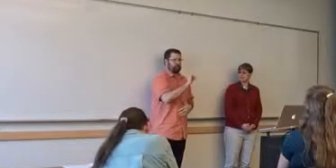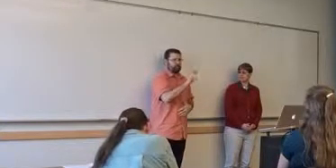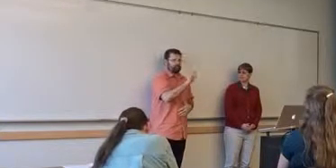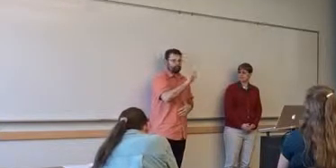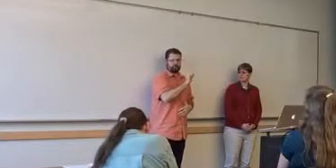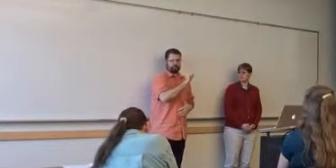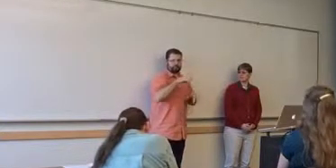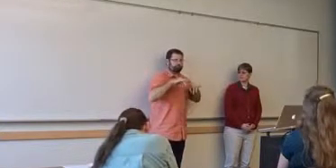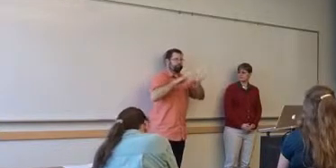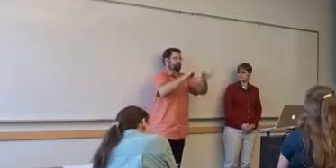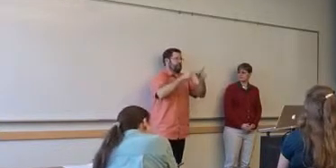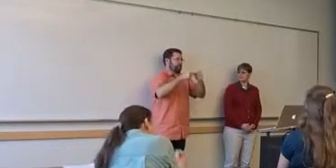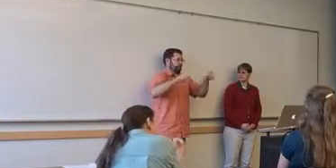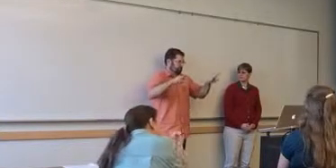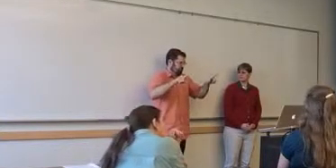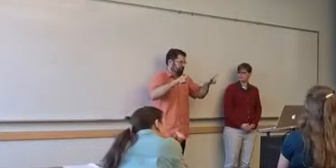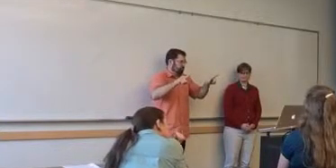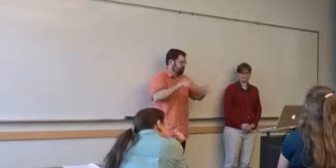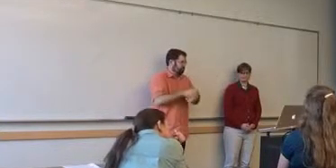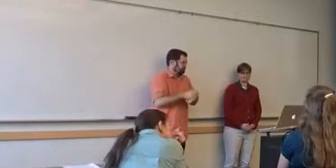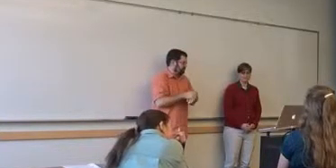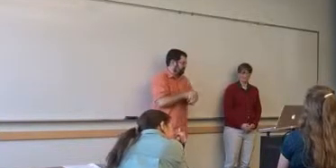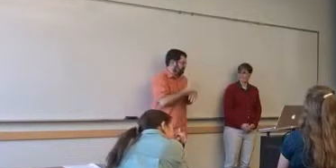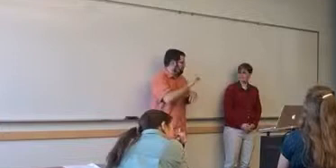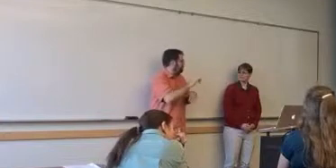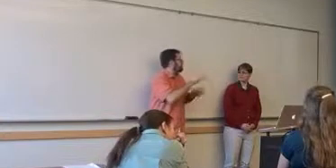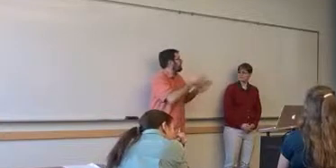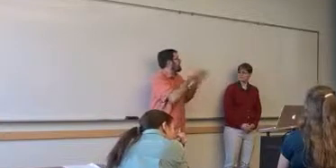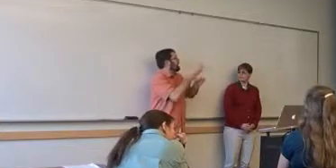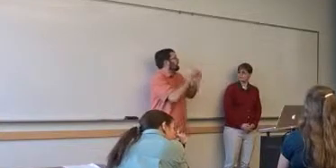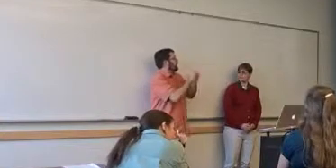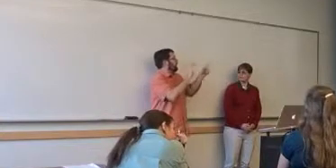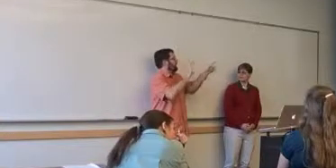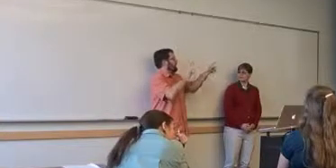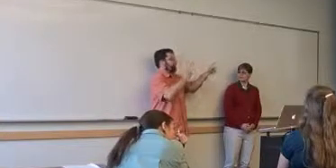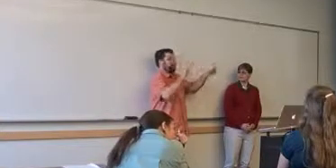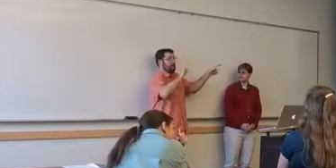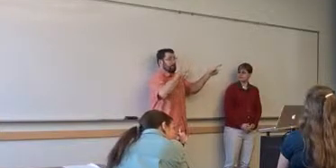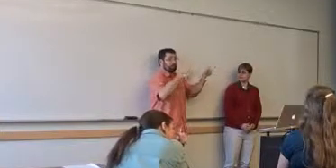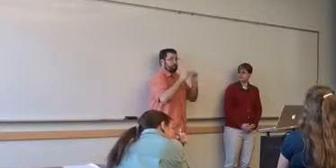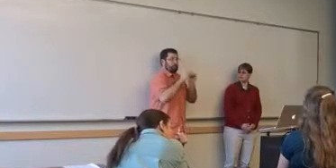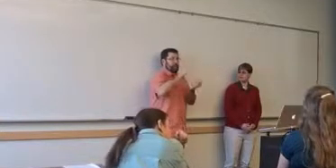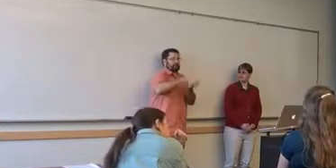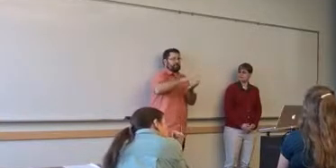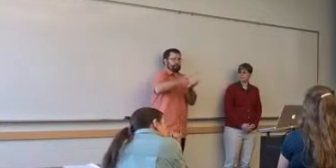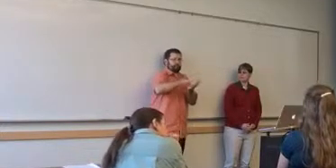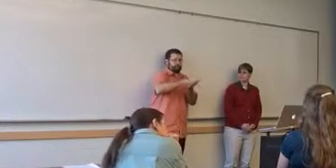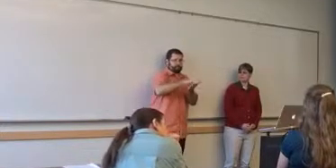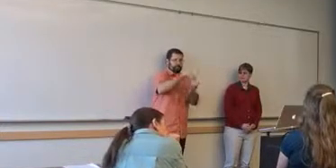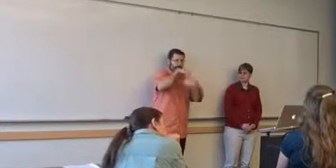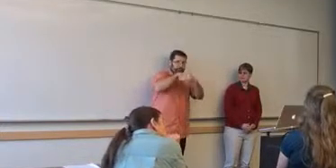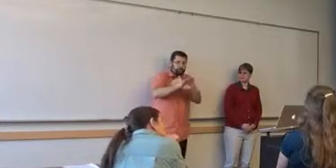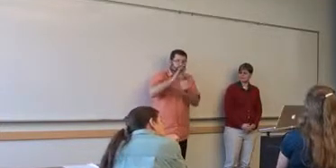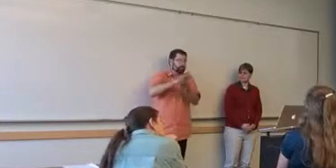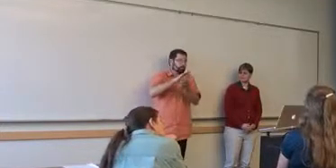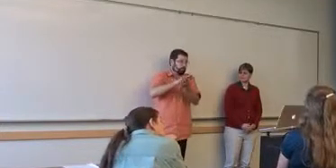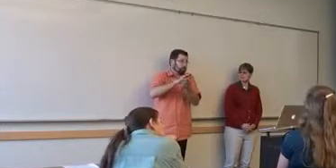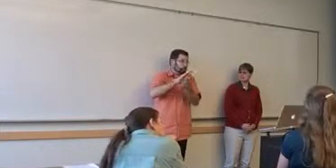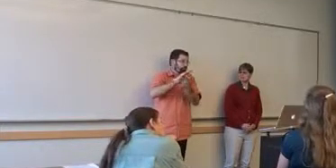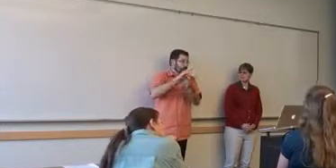parents. So the everyday language that you pick up is these BICS, right? And then the next part, these CALCs, is more academic. So by